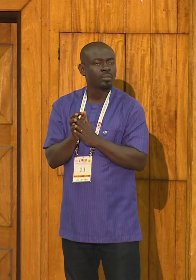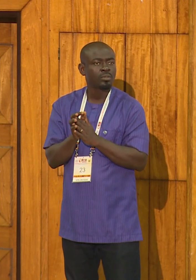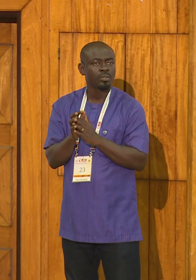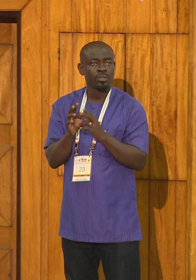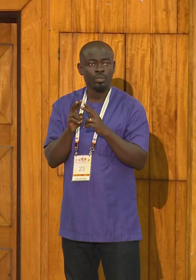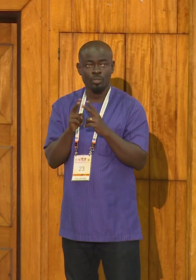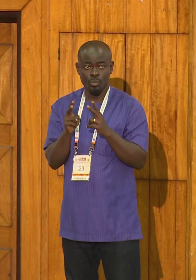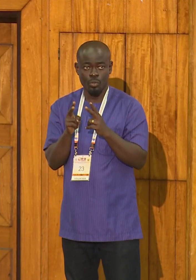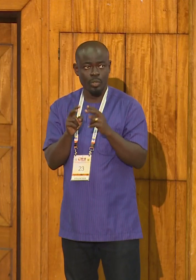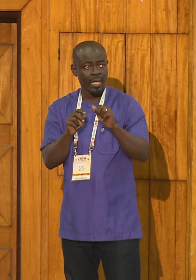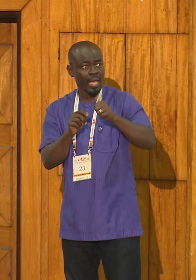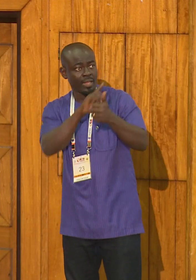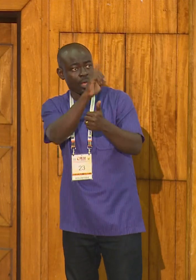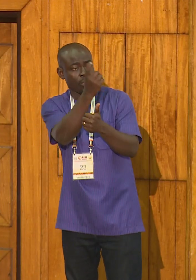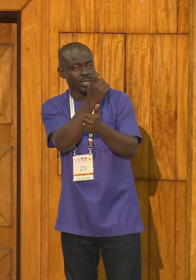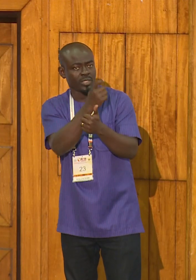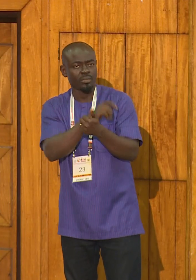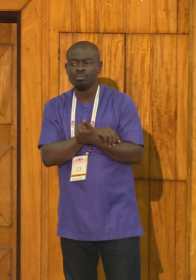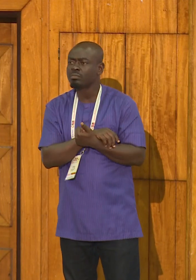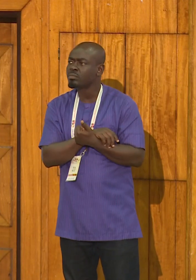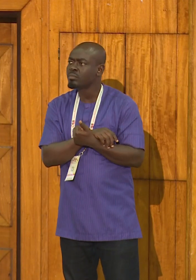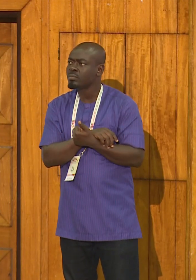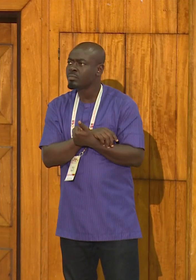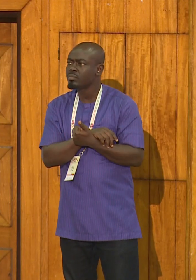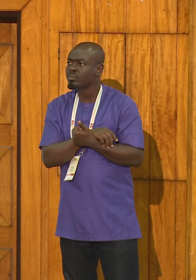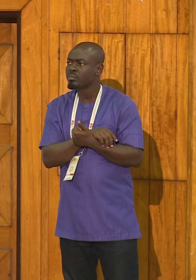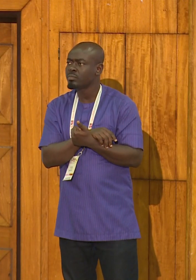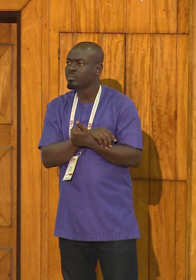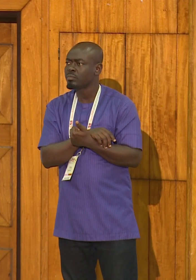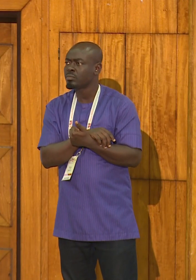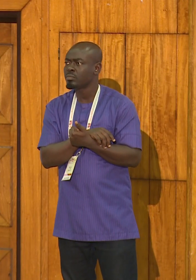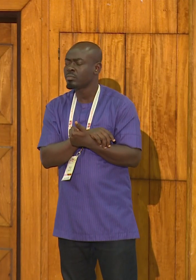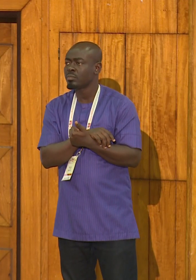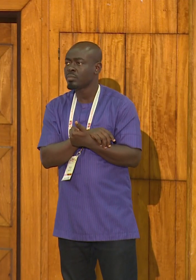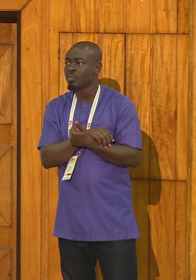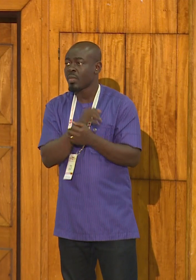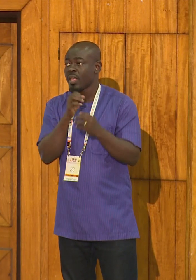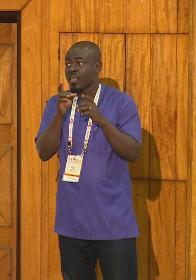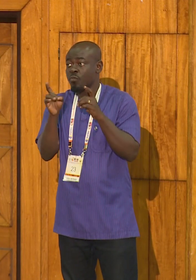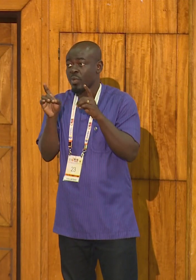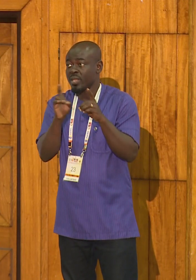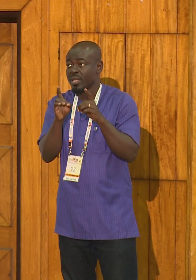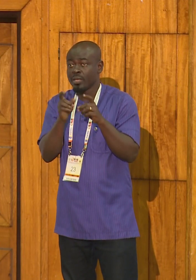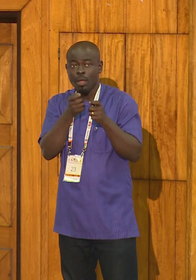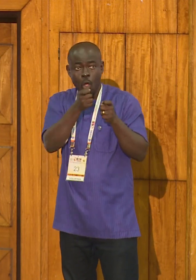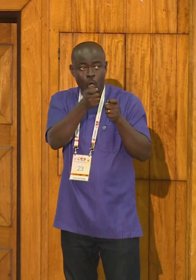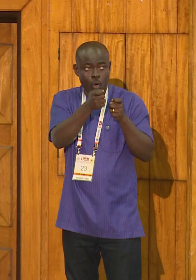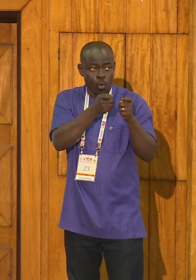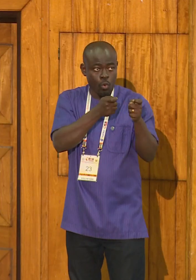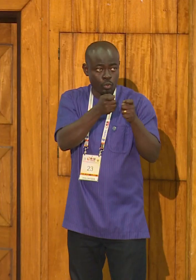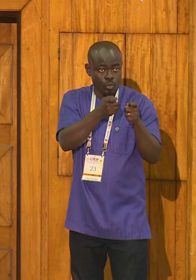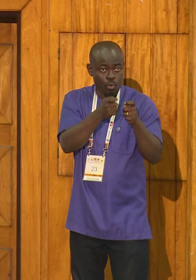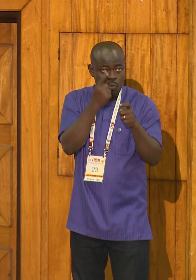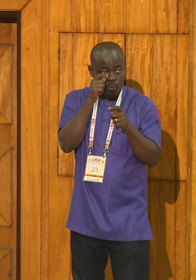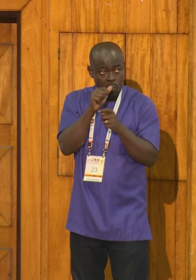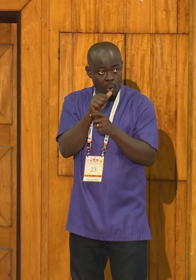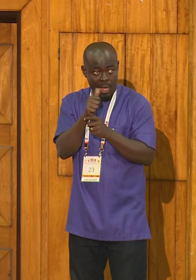question was asking me whether we did control for